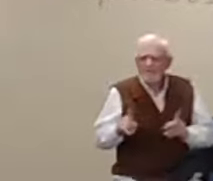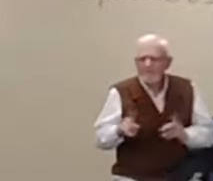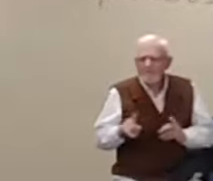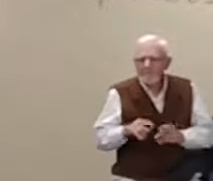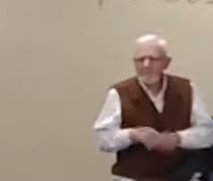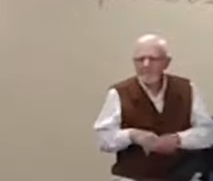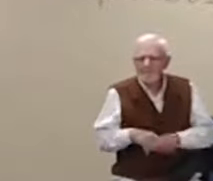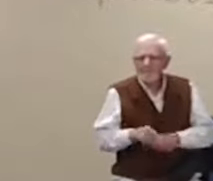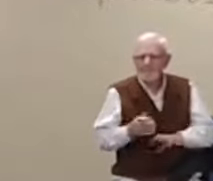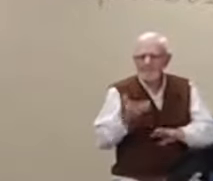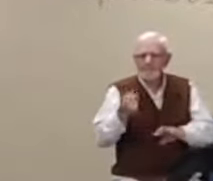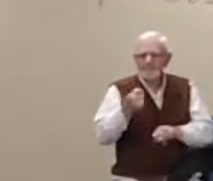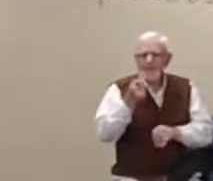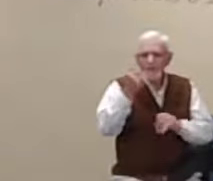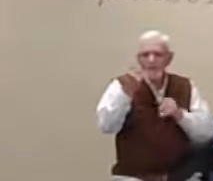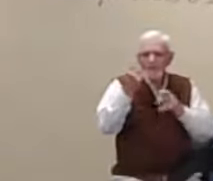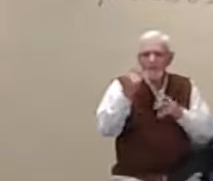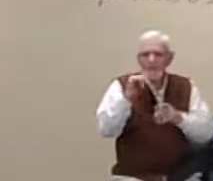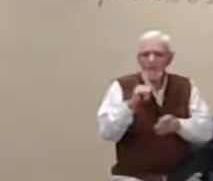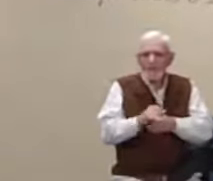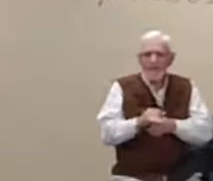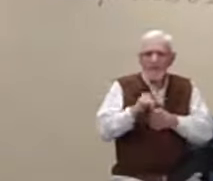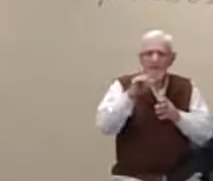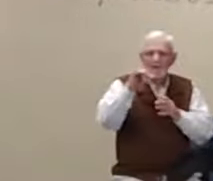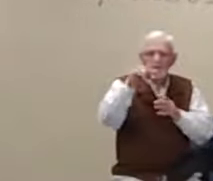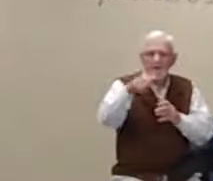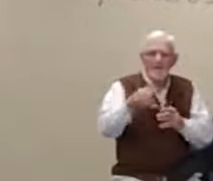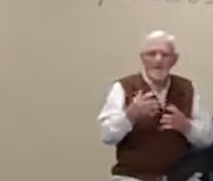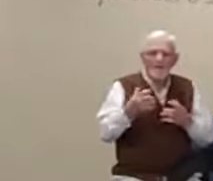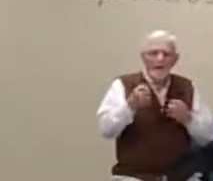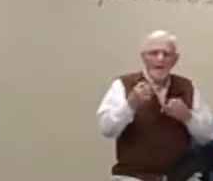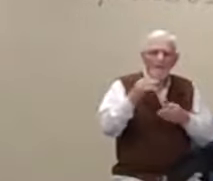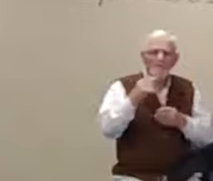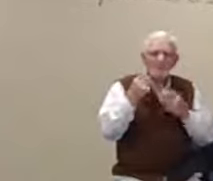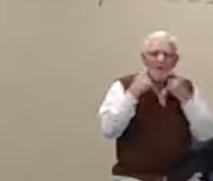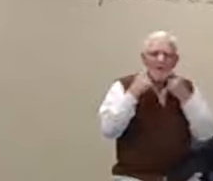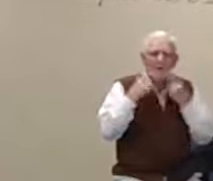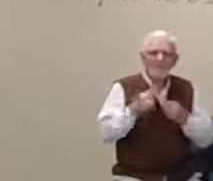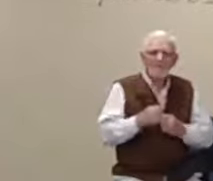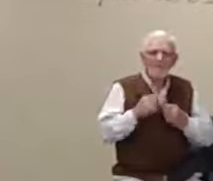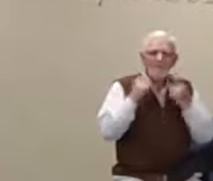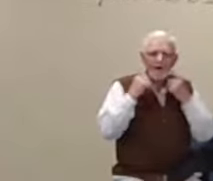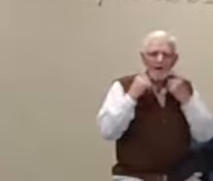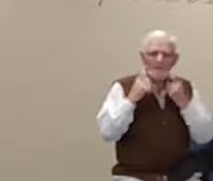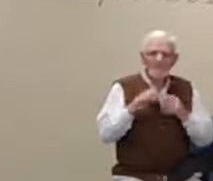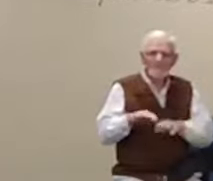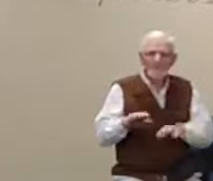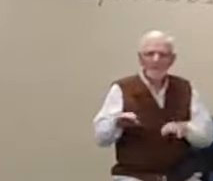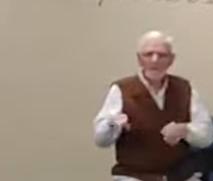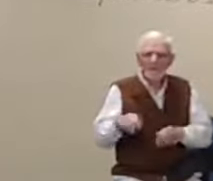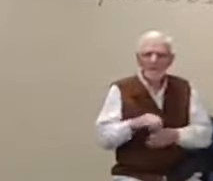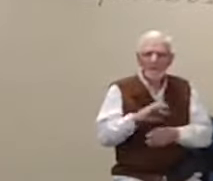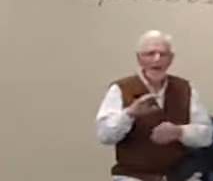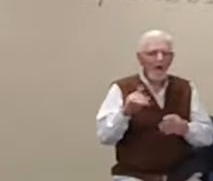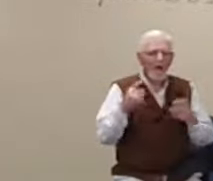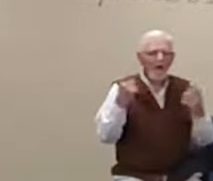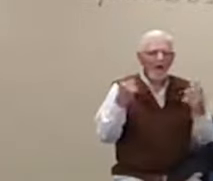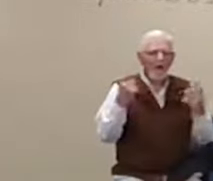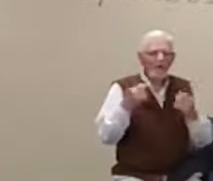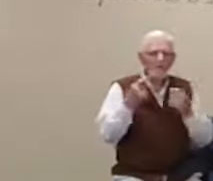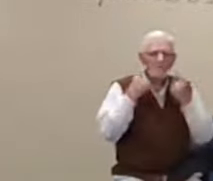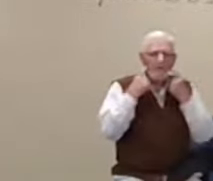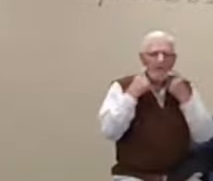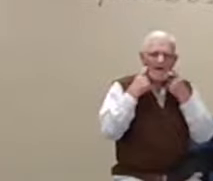But boy, I figured it out a little bit later with the power of a smile. You know, just smiling at a kid. And they just always smiling at them. And,